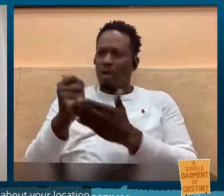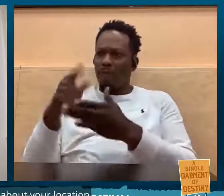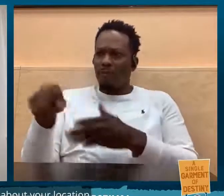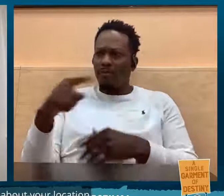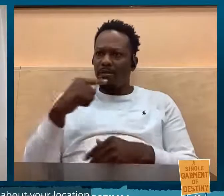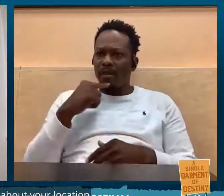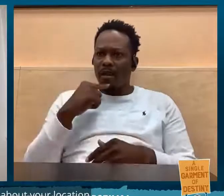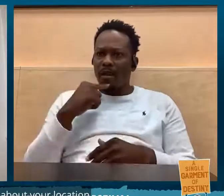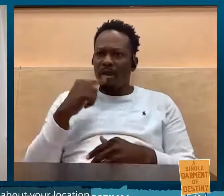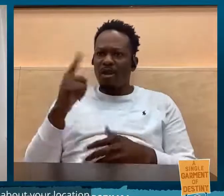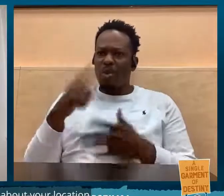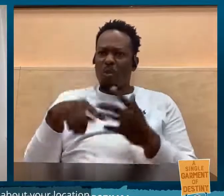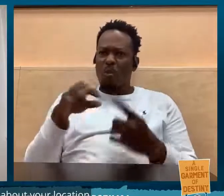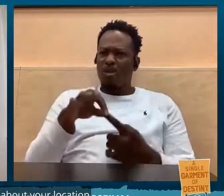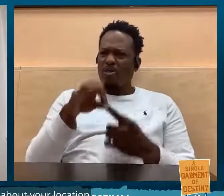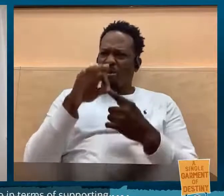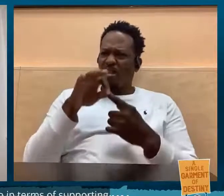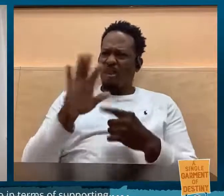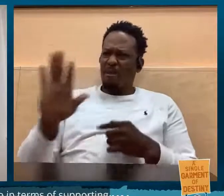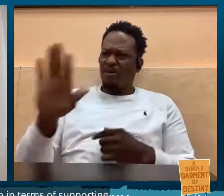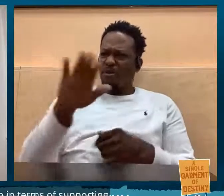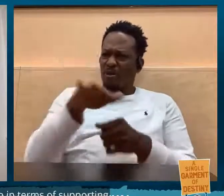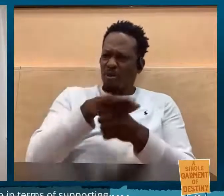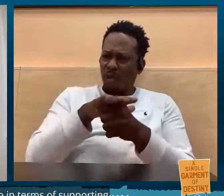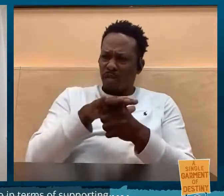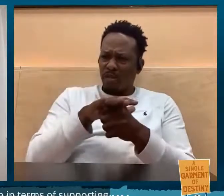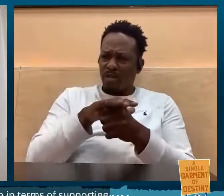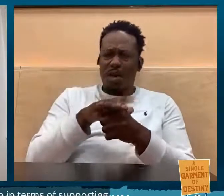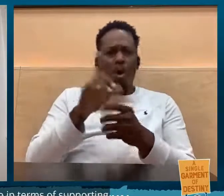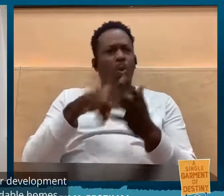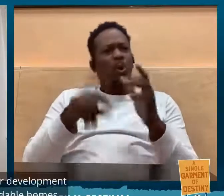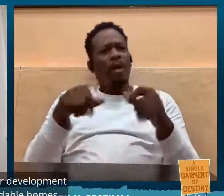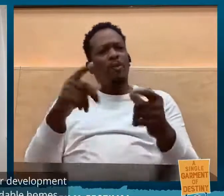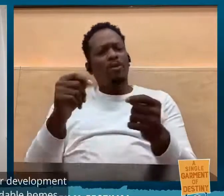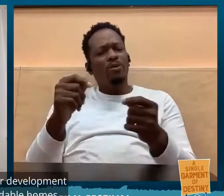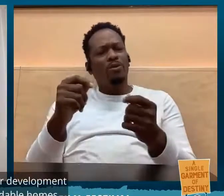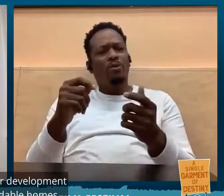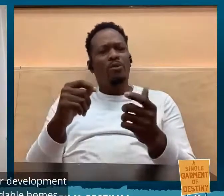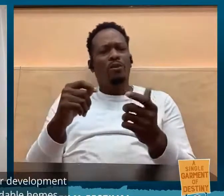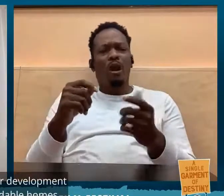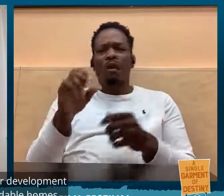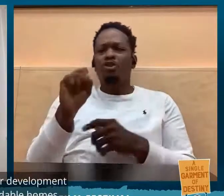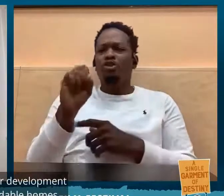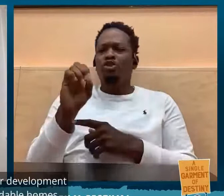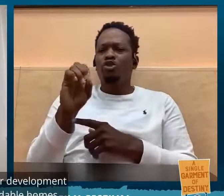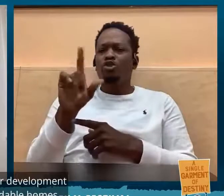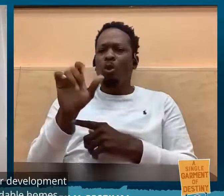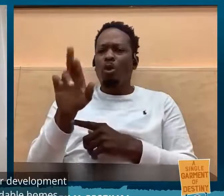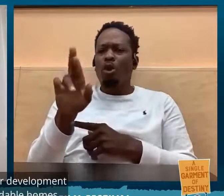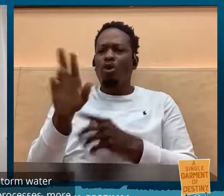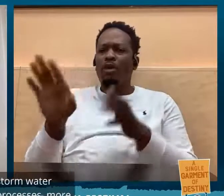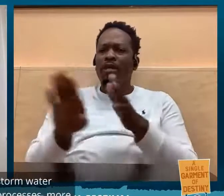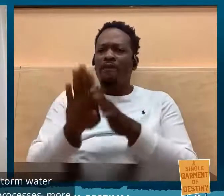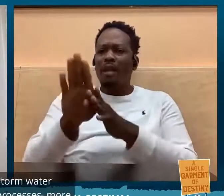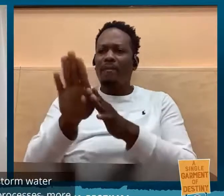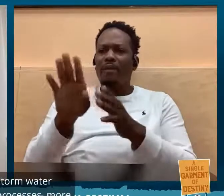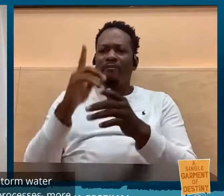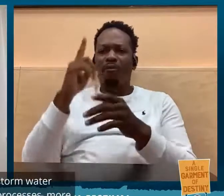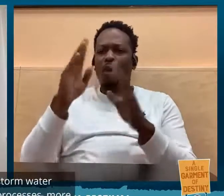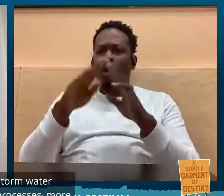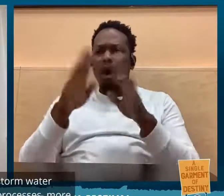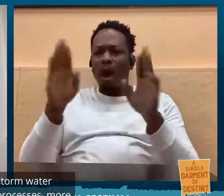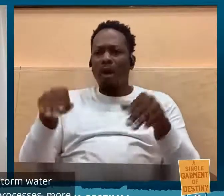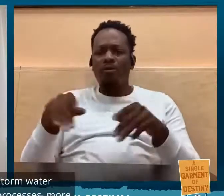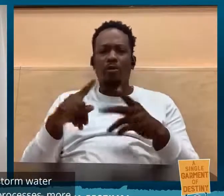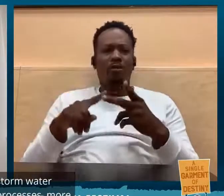what is unique about your location? And what can we do in terms of supporting more solar development for affordable homes, more